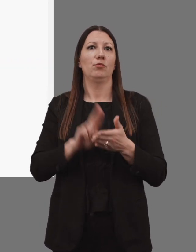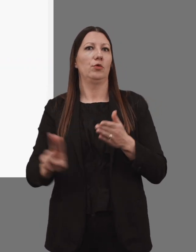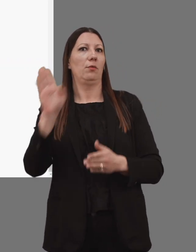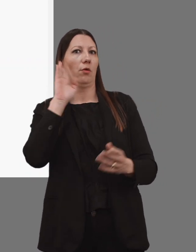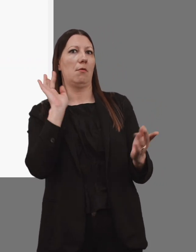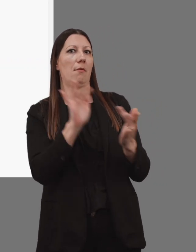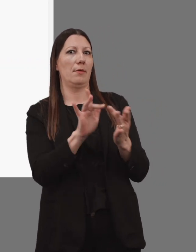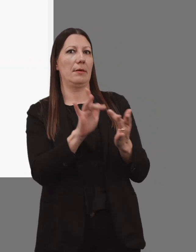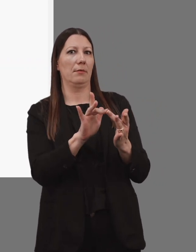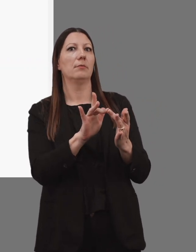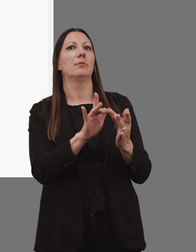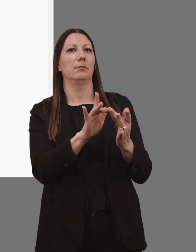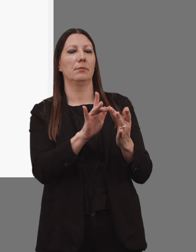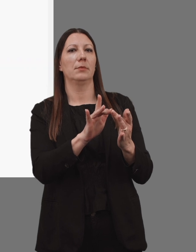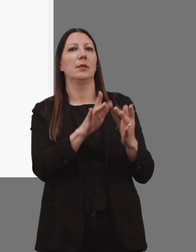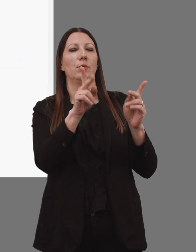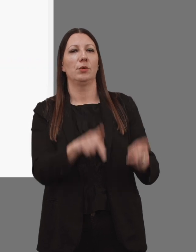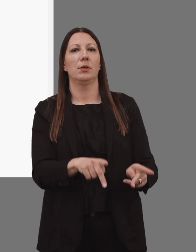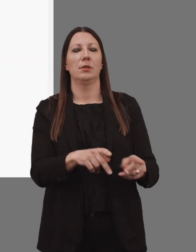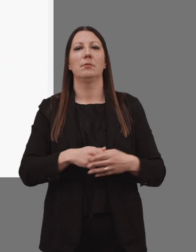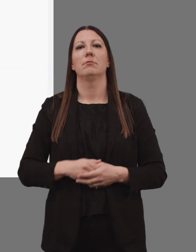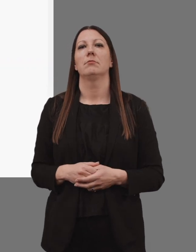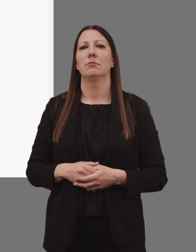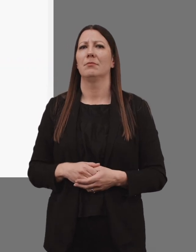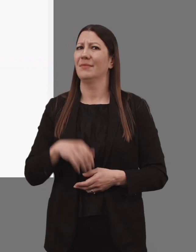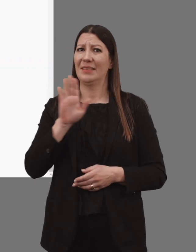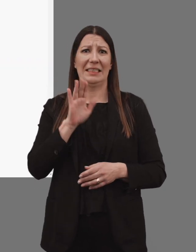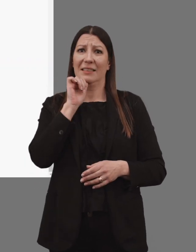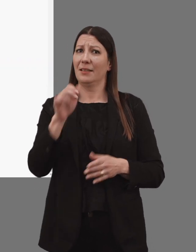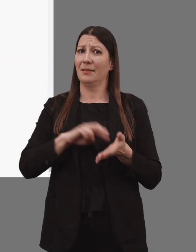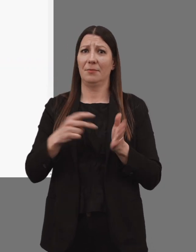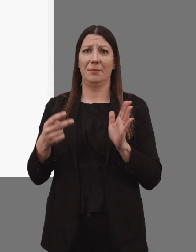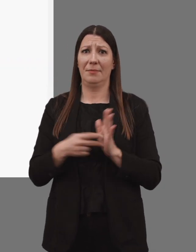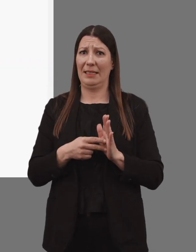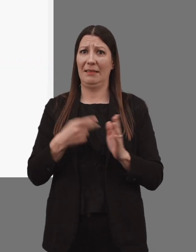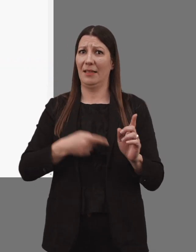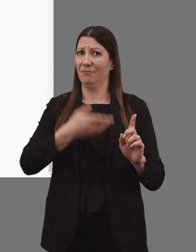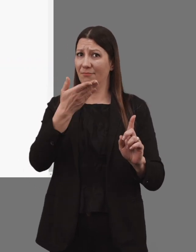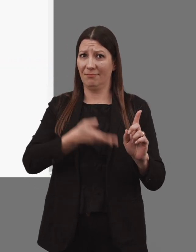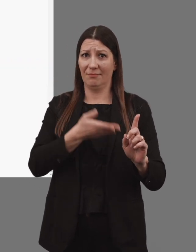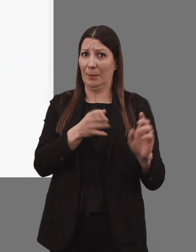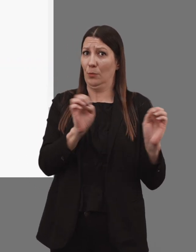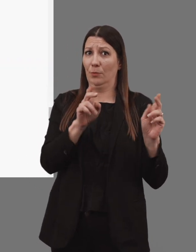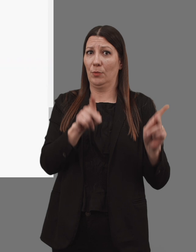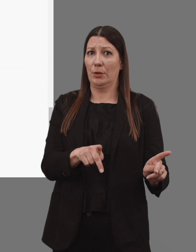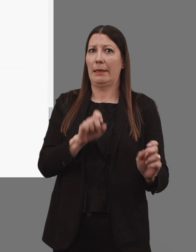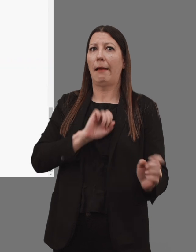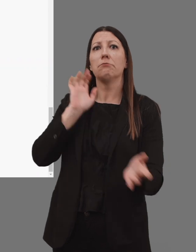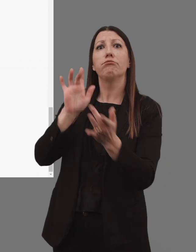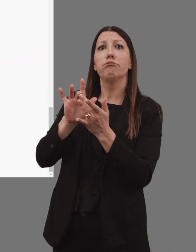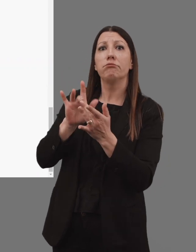would contact for you. It is not permission to access your personal